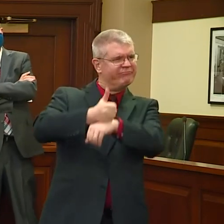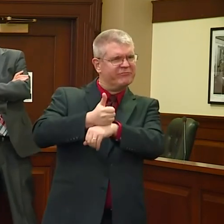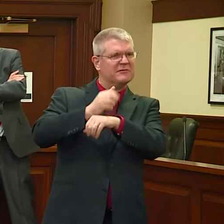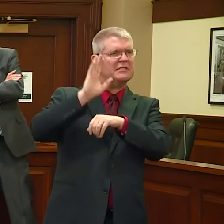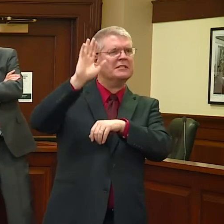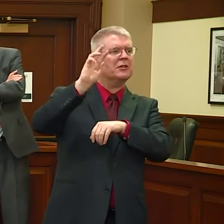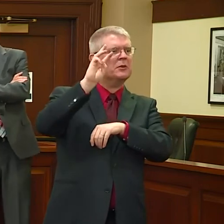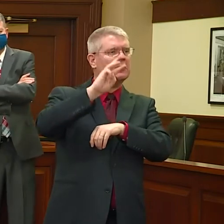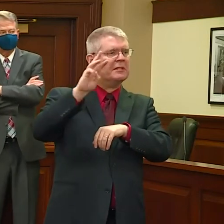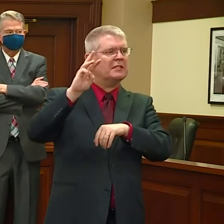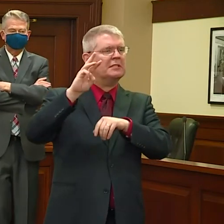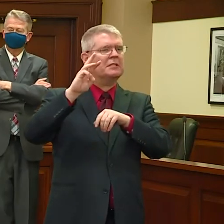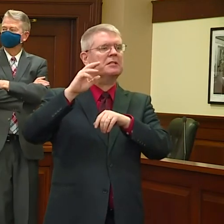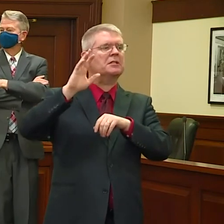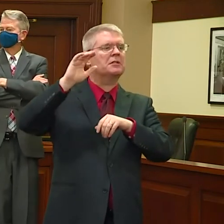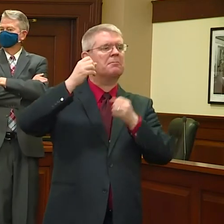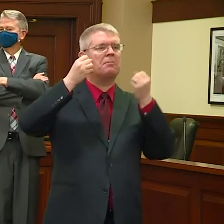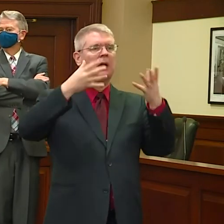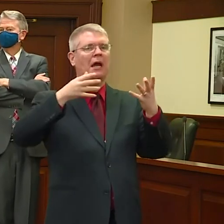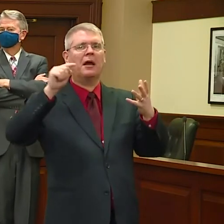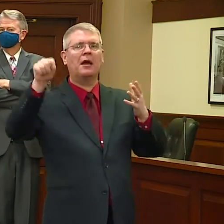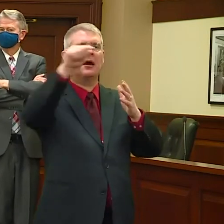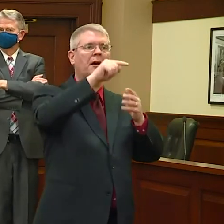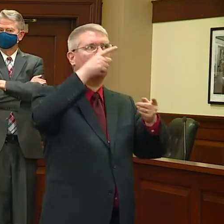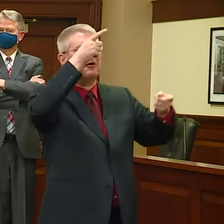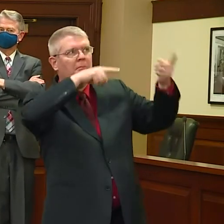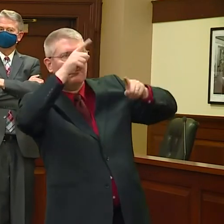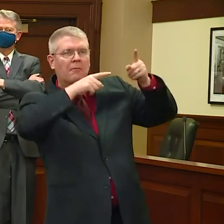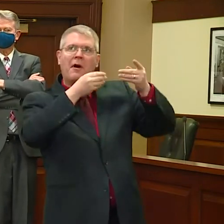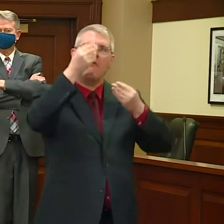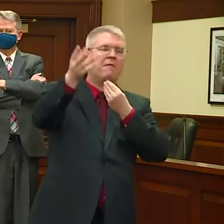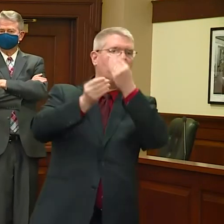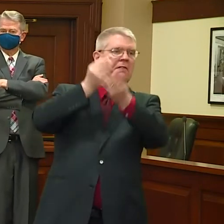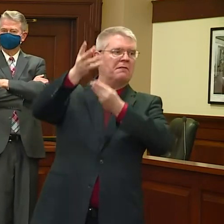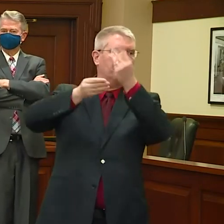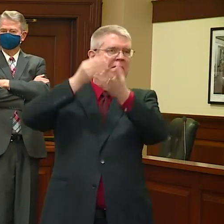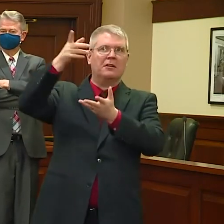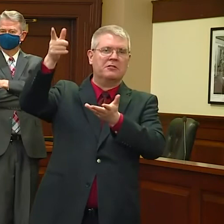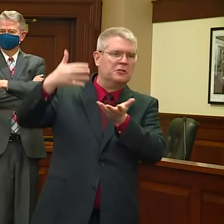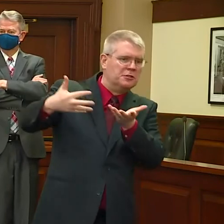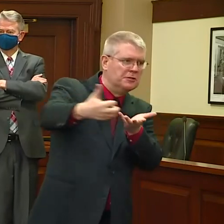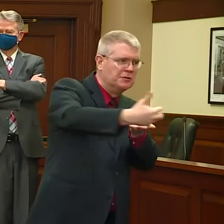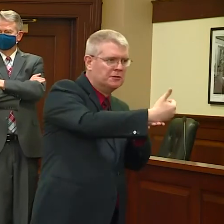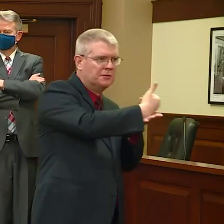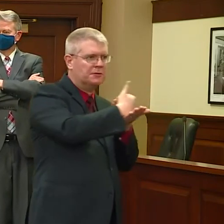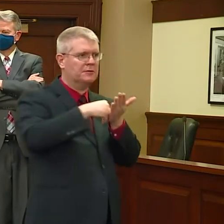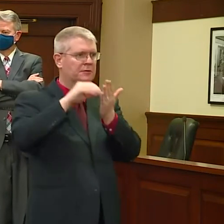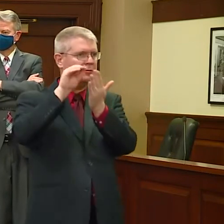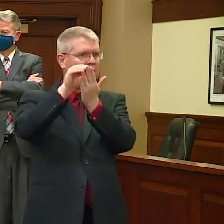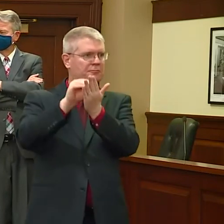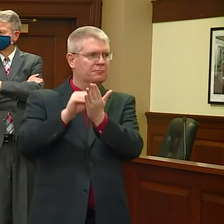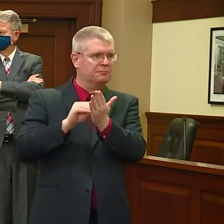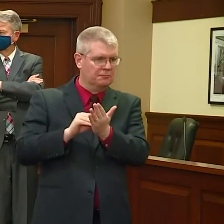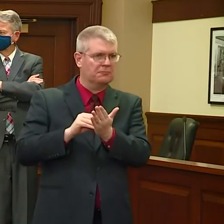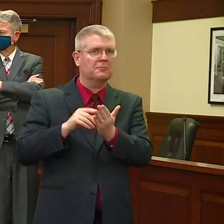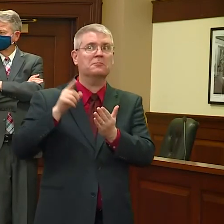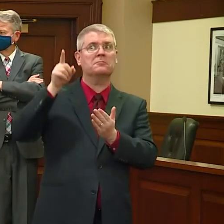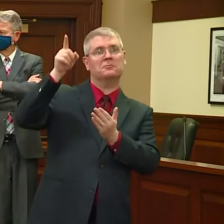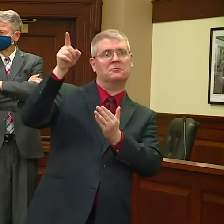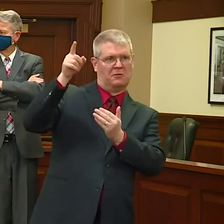that have created a risk categories. Now, we're all familiar with the risk categories that our local public health districts put